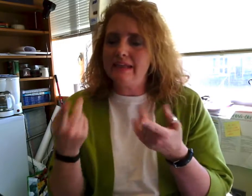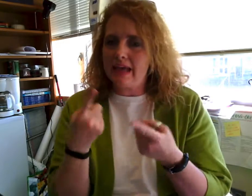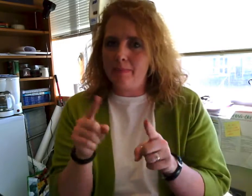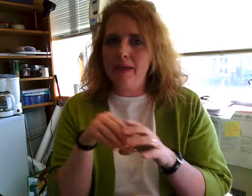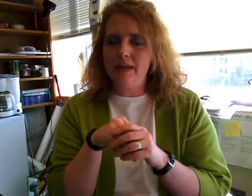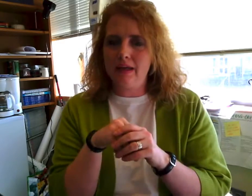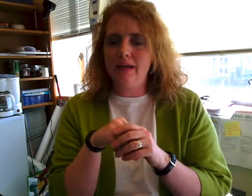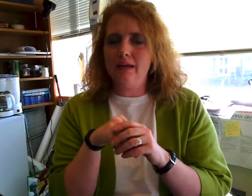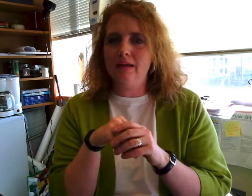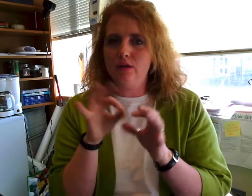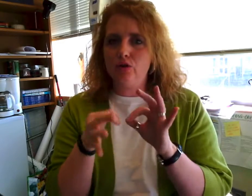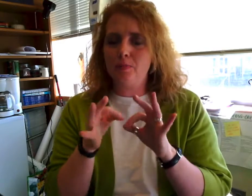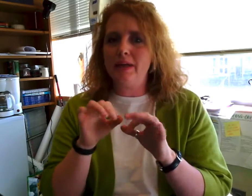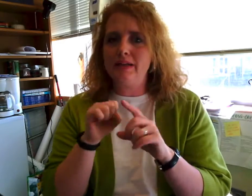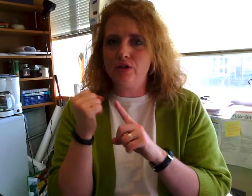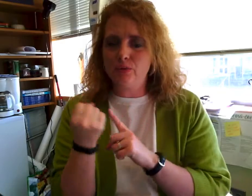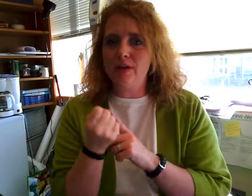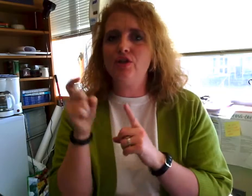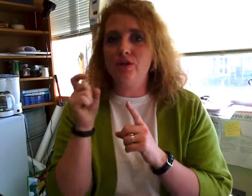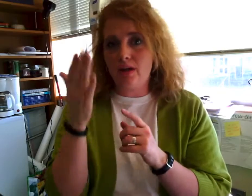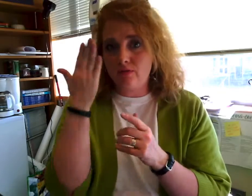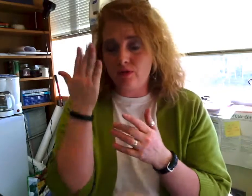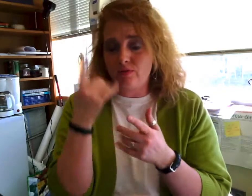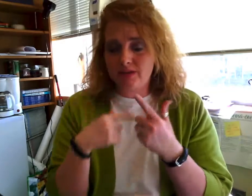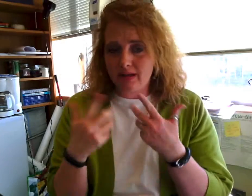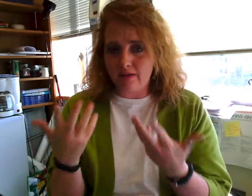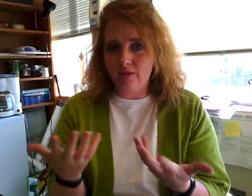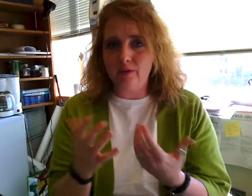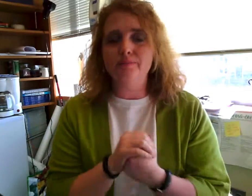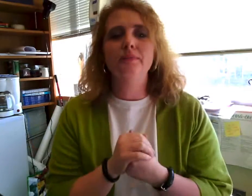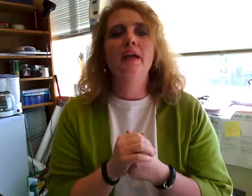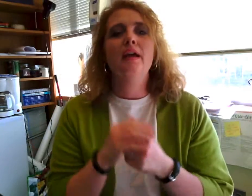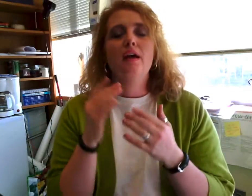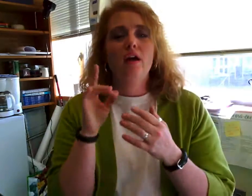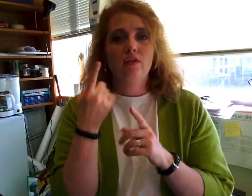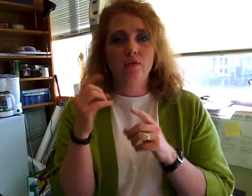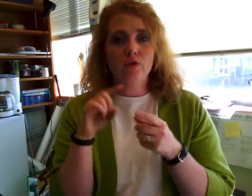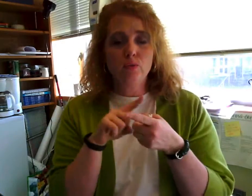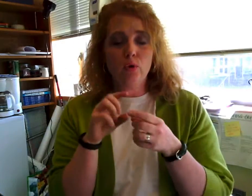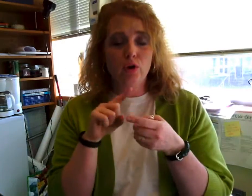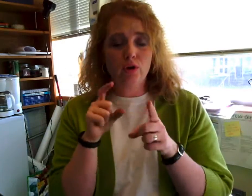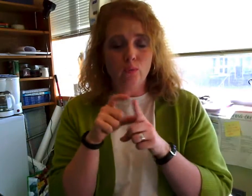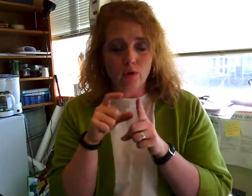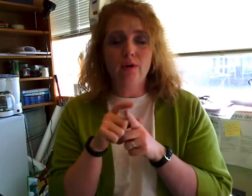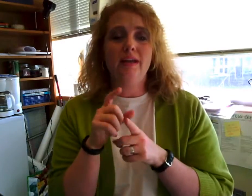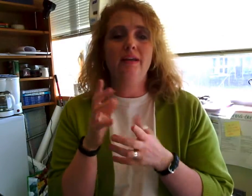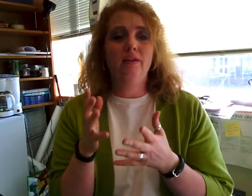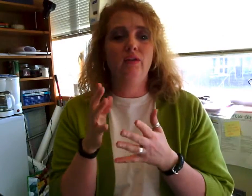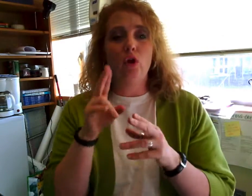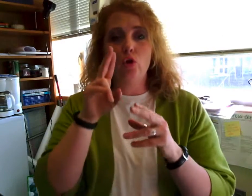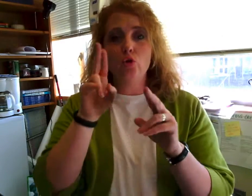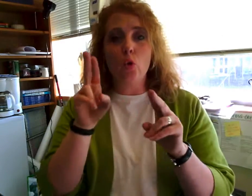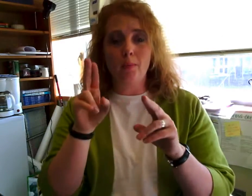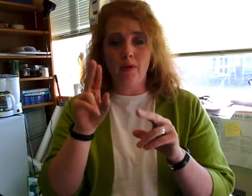things happen in an interpreting situation. You have to know the signs. So the first word is